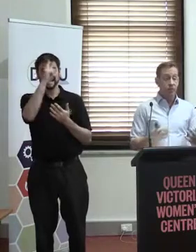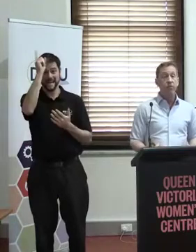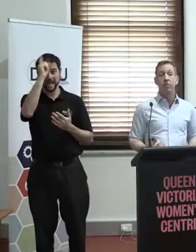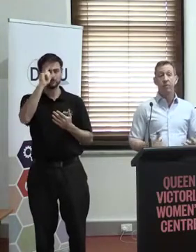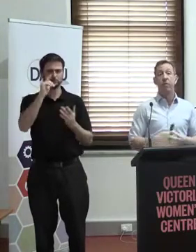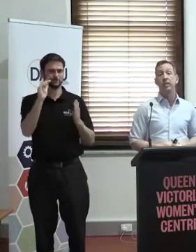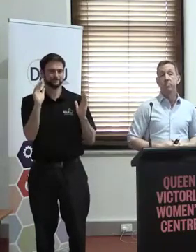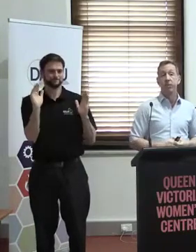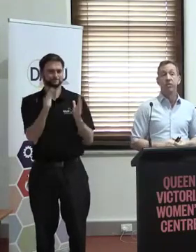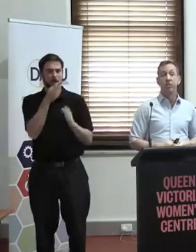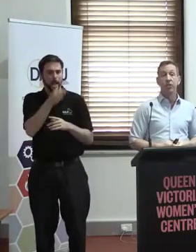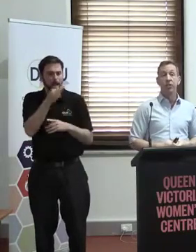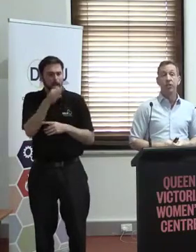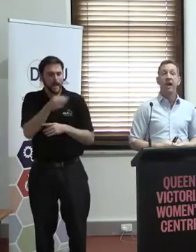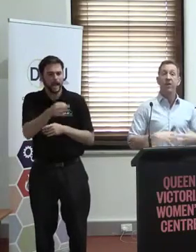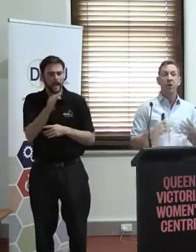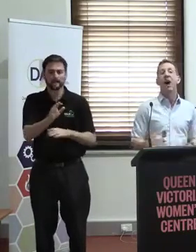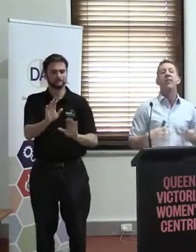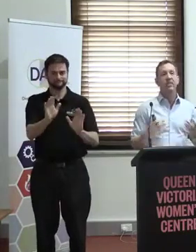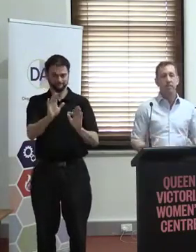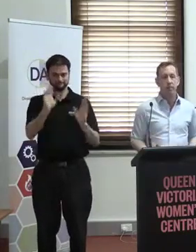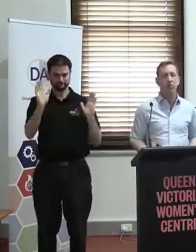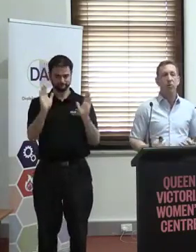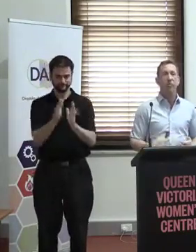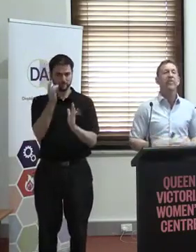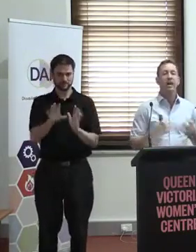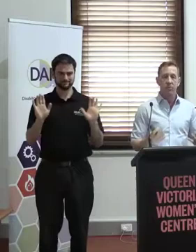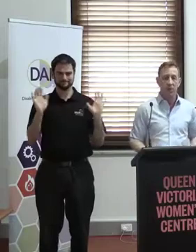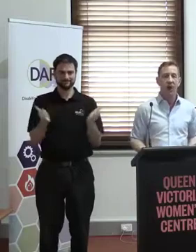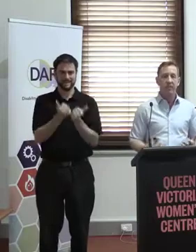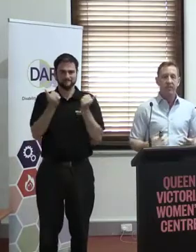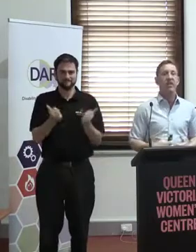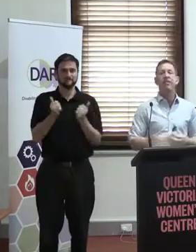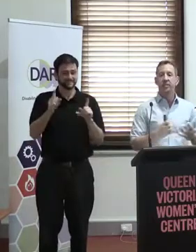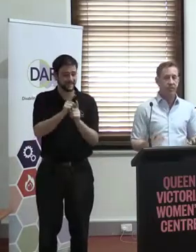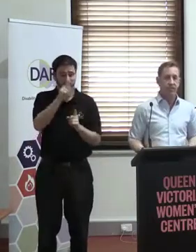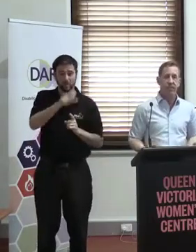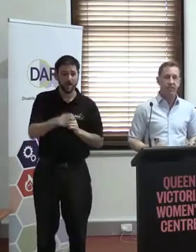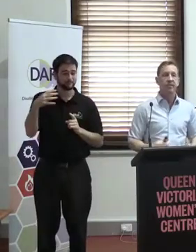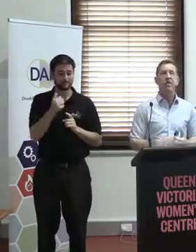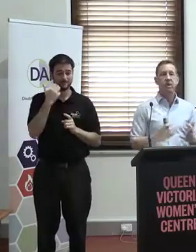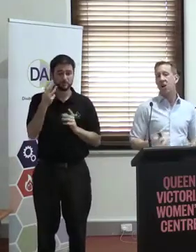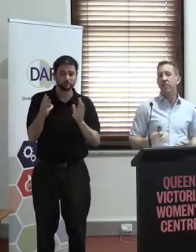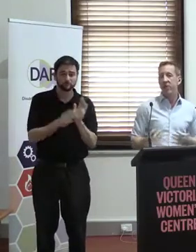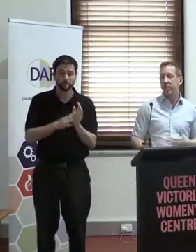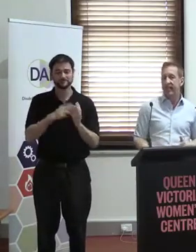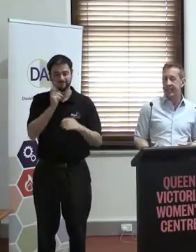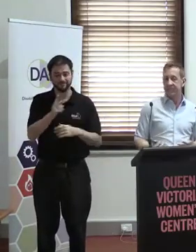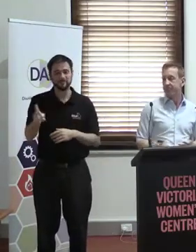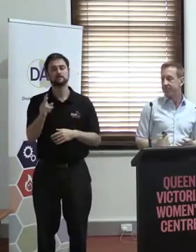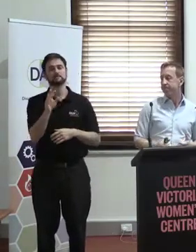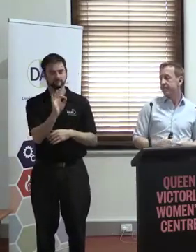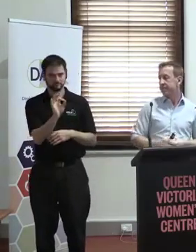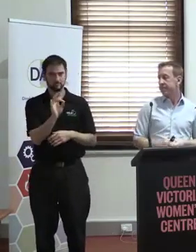to reduce the reporting burden on you and not having to report the same clients every 3 months over and over